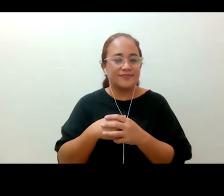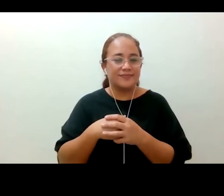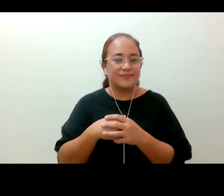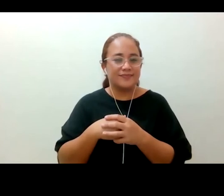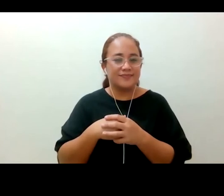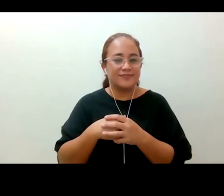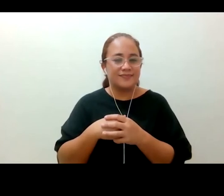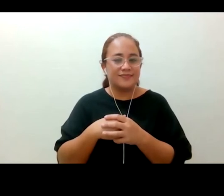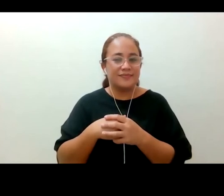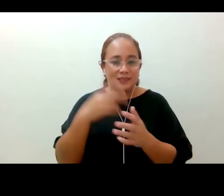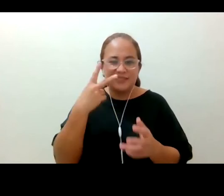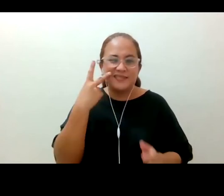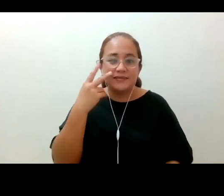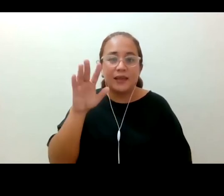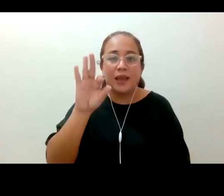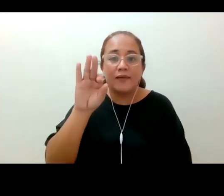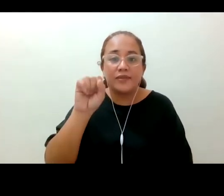the FSL signs